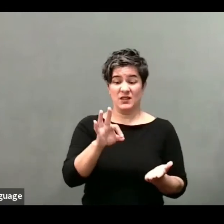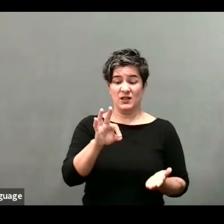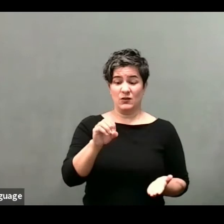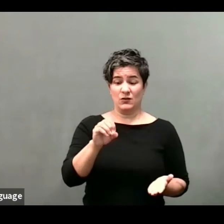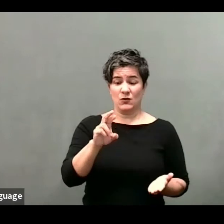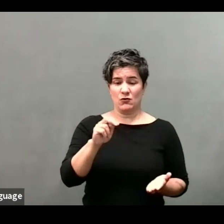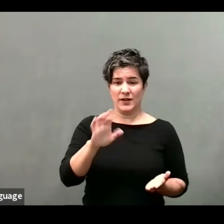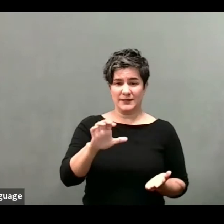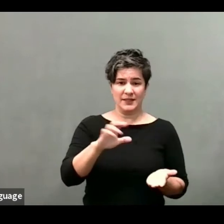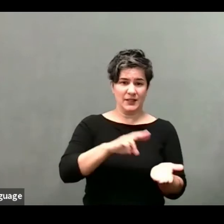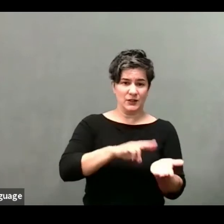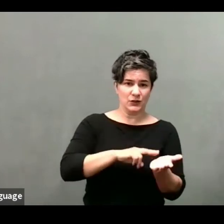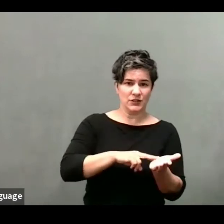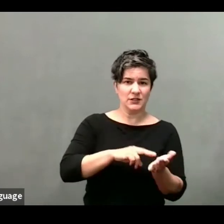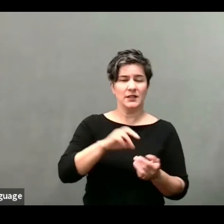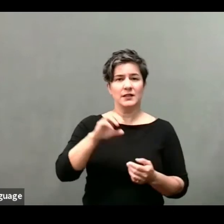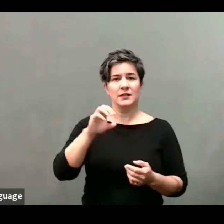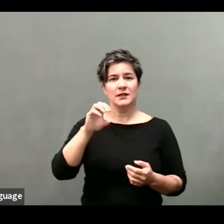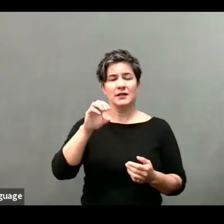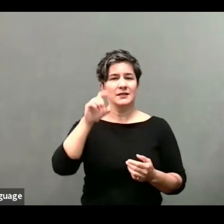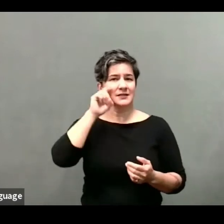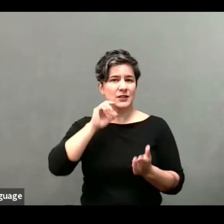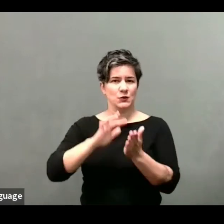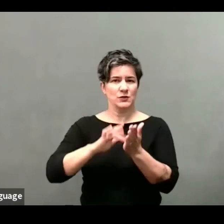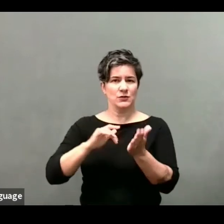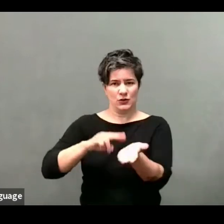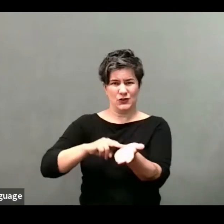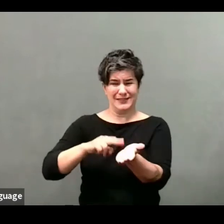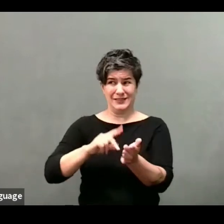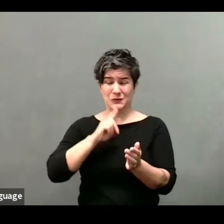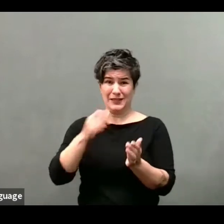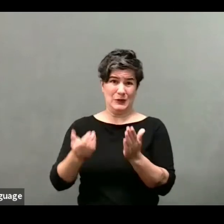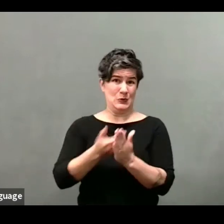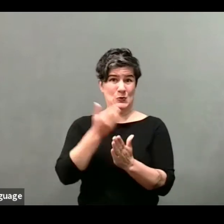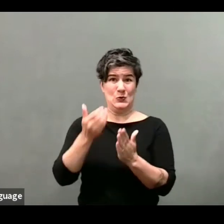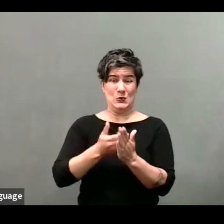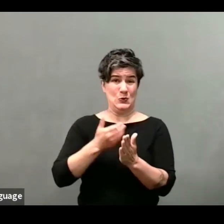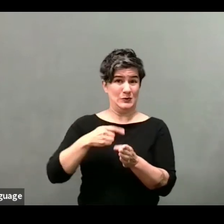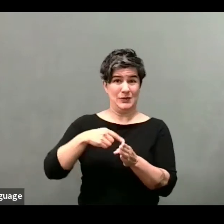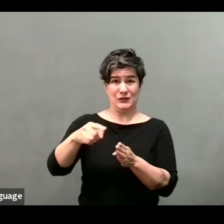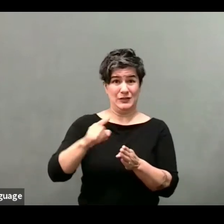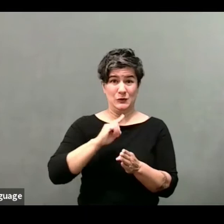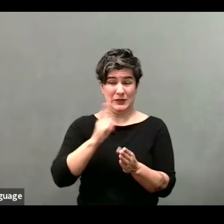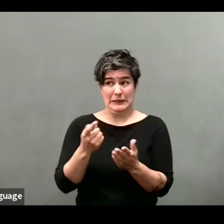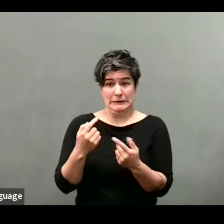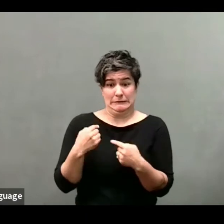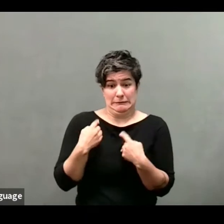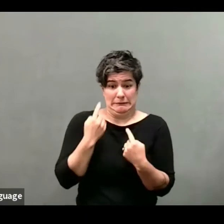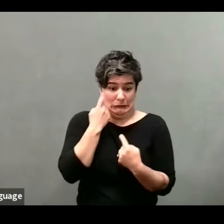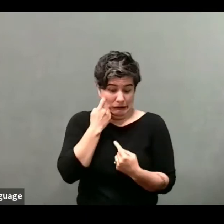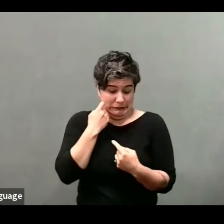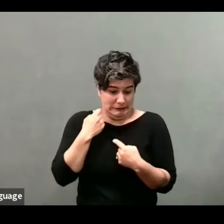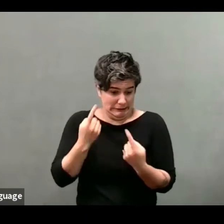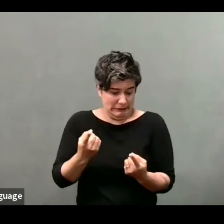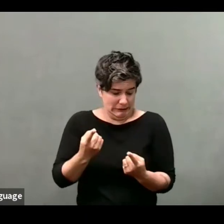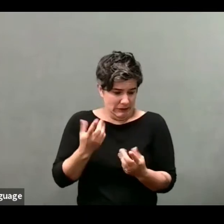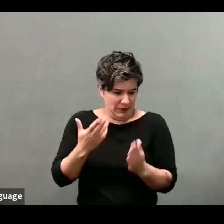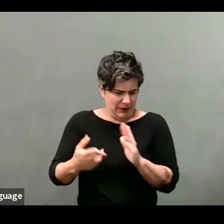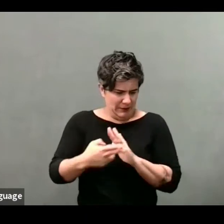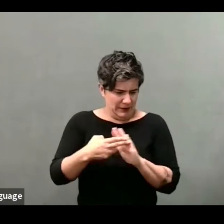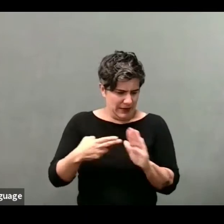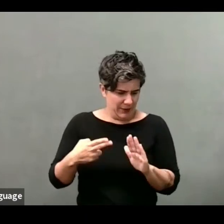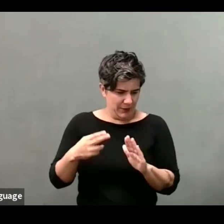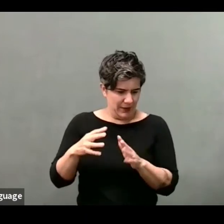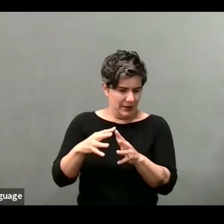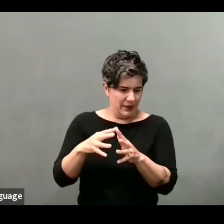forensic nursing and sexual assault nursing is still a fairly new specialty. I think it was only identified by